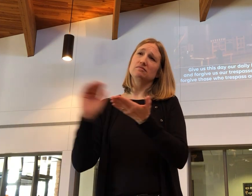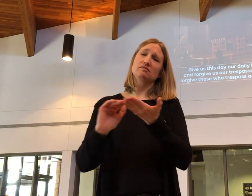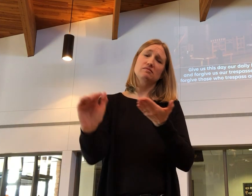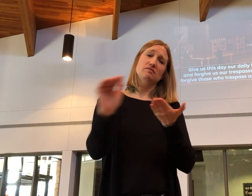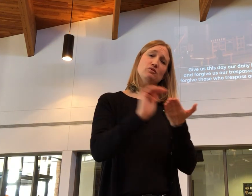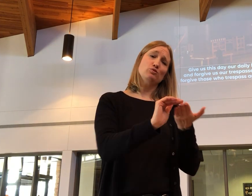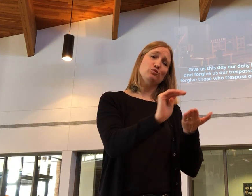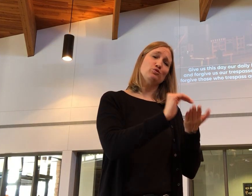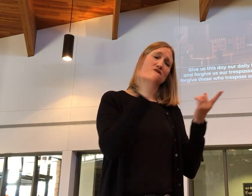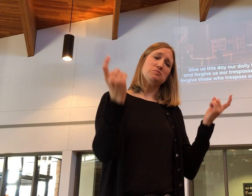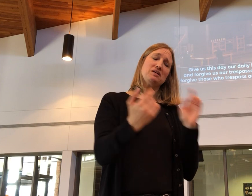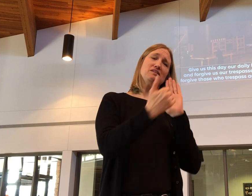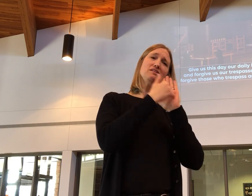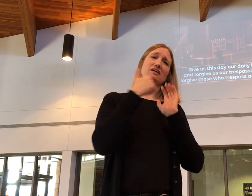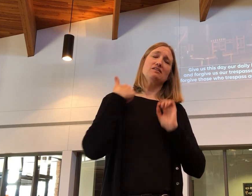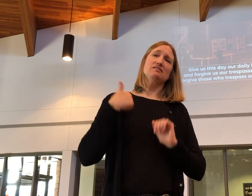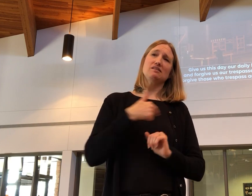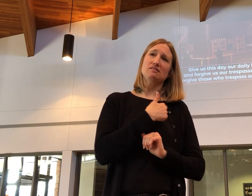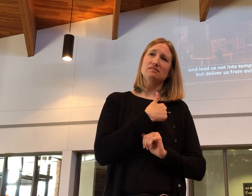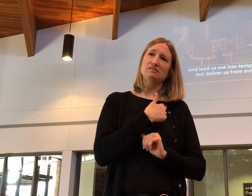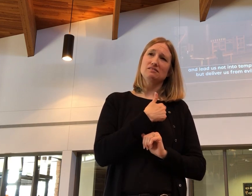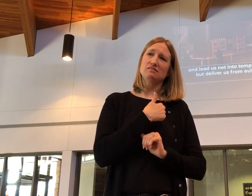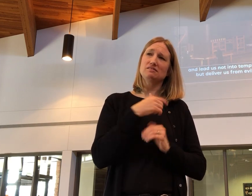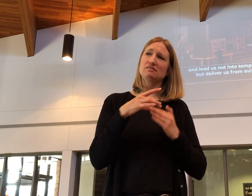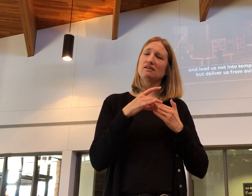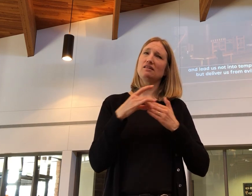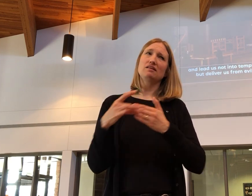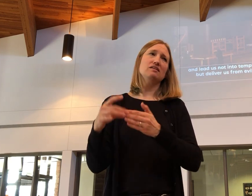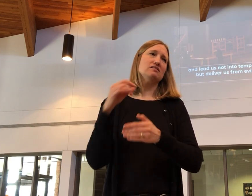we forgive those who trespass against us.